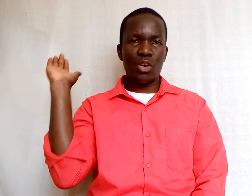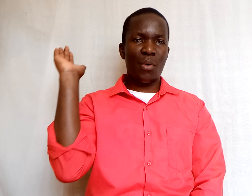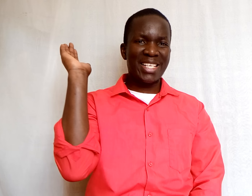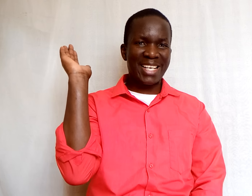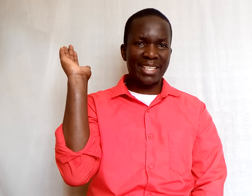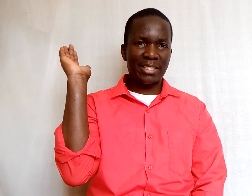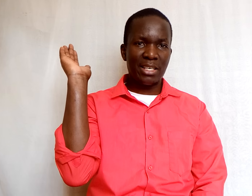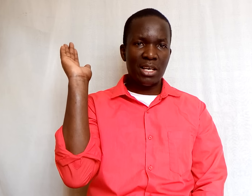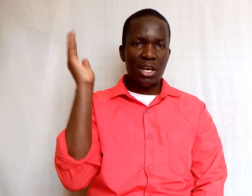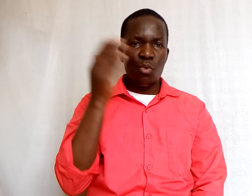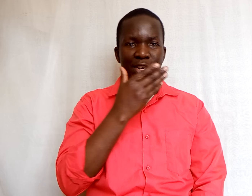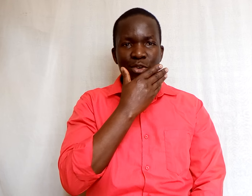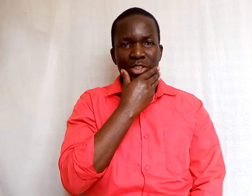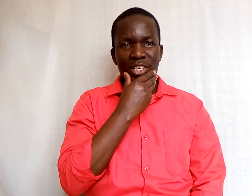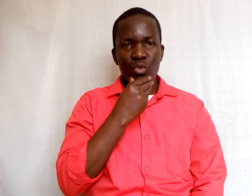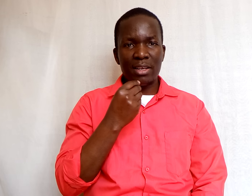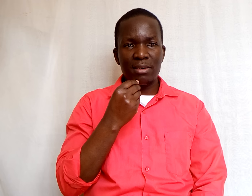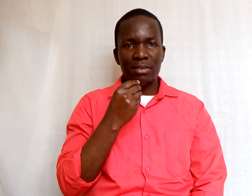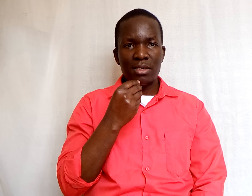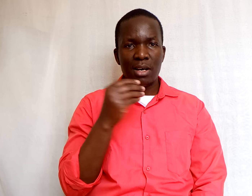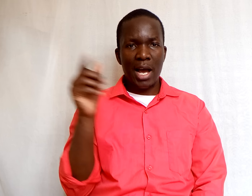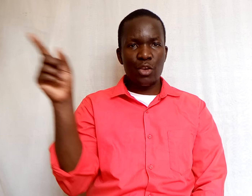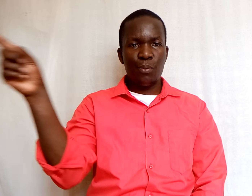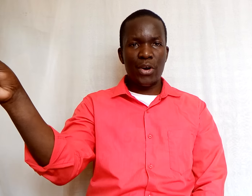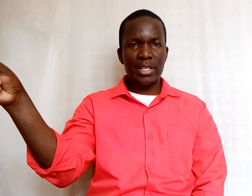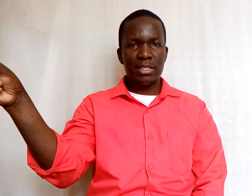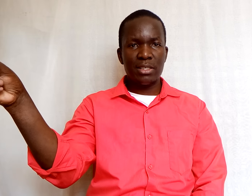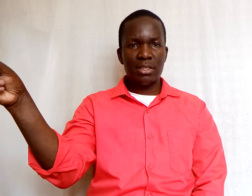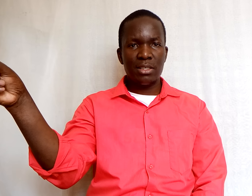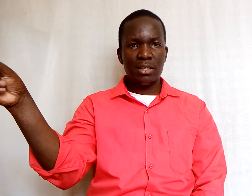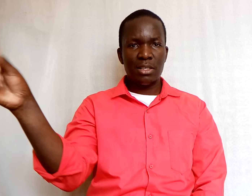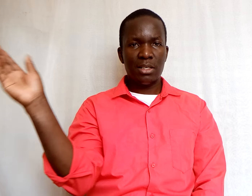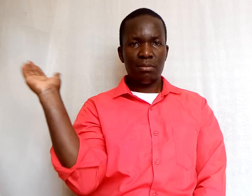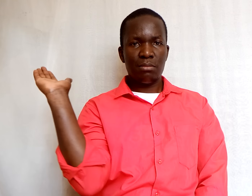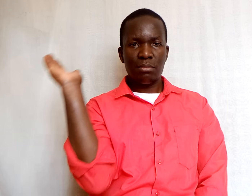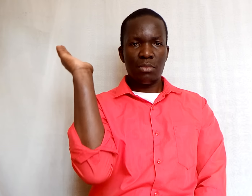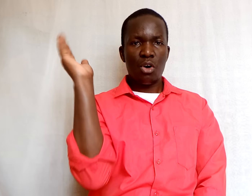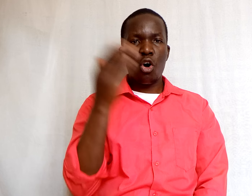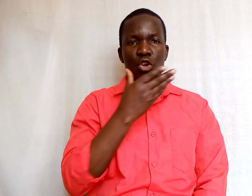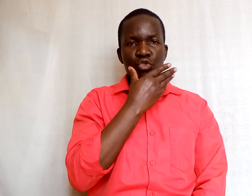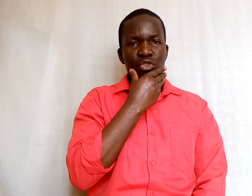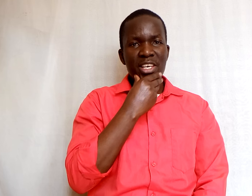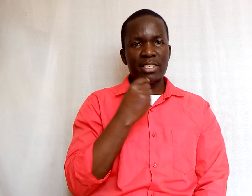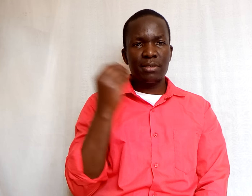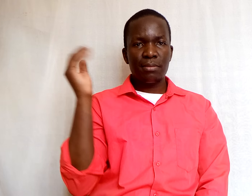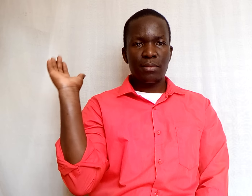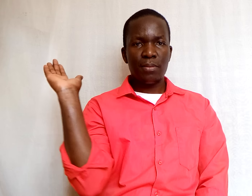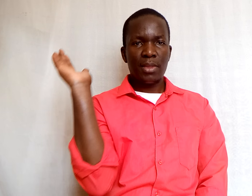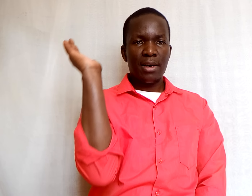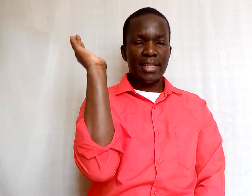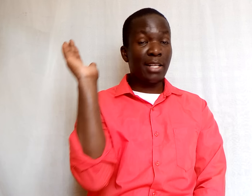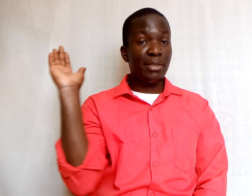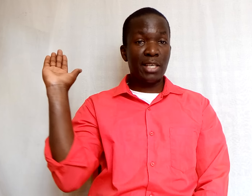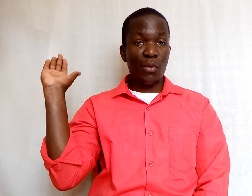a waitress, when you do this one and you point, or you do this, that means a